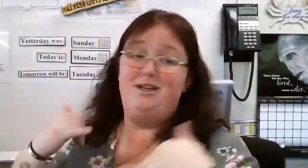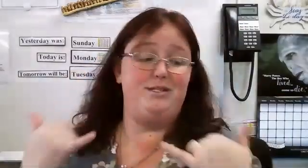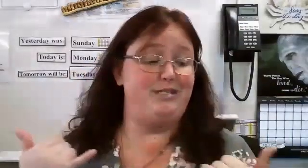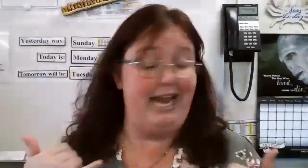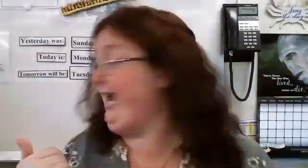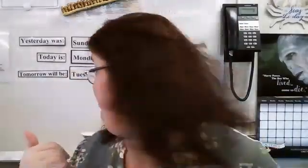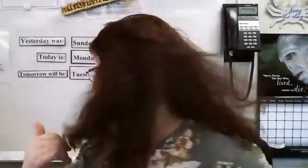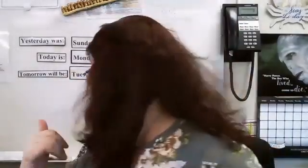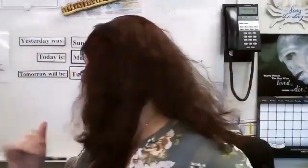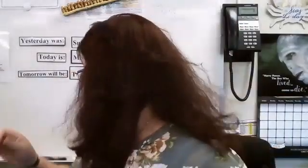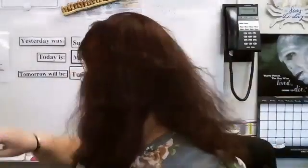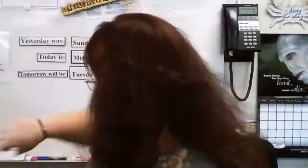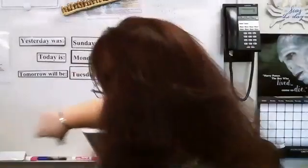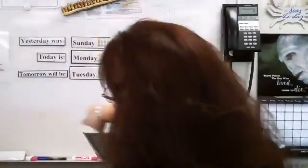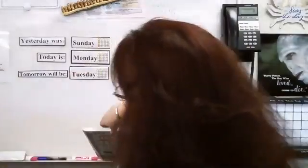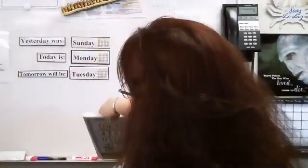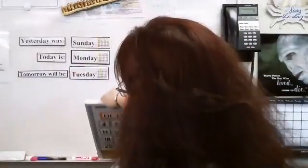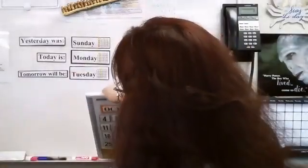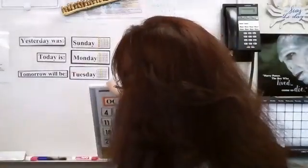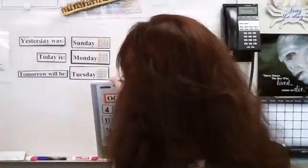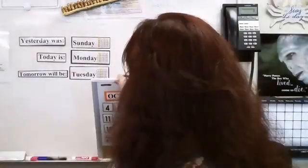So today, oh geez,